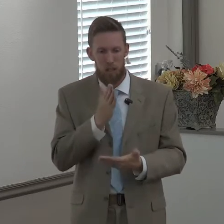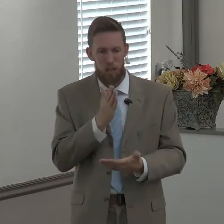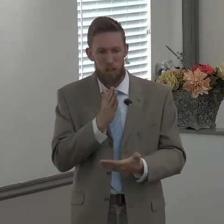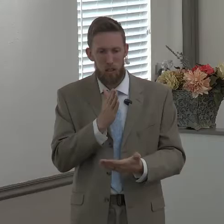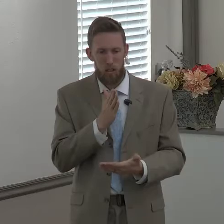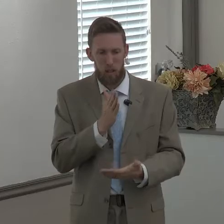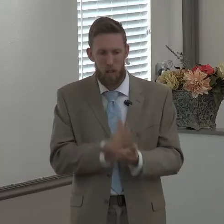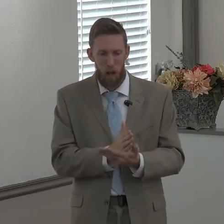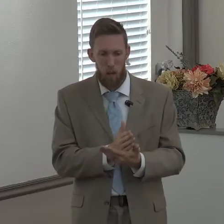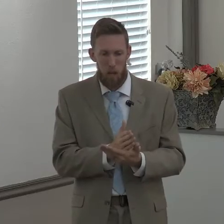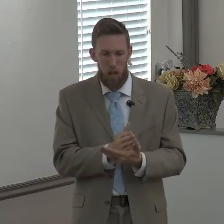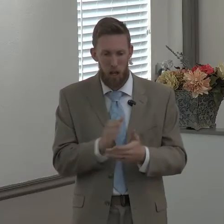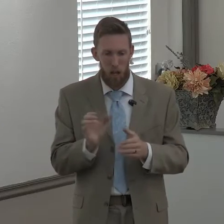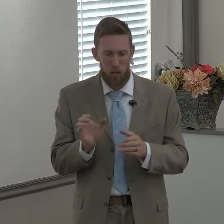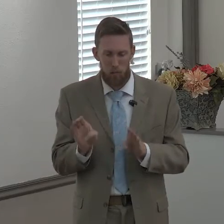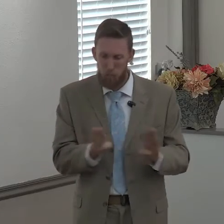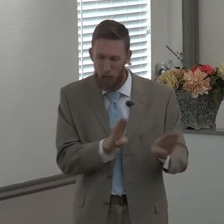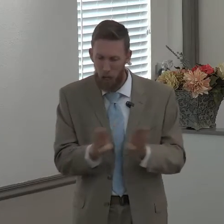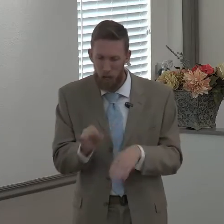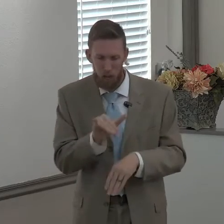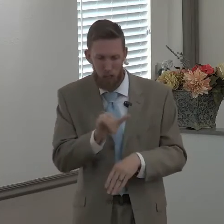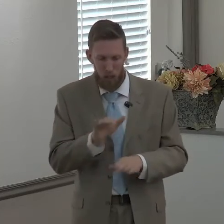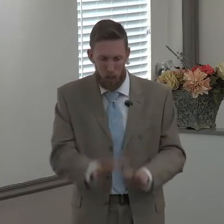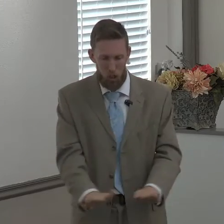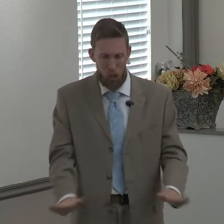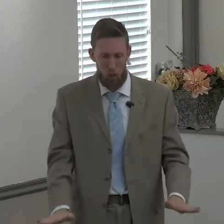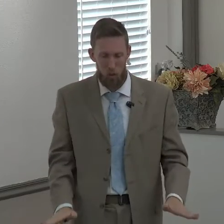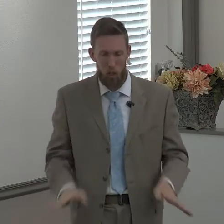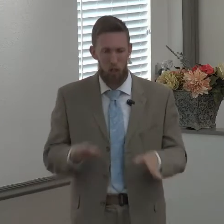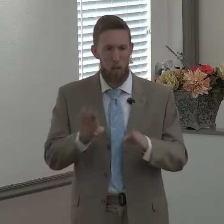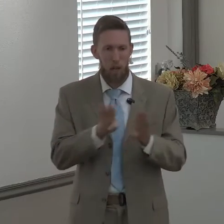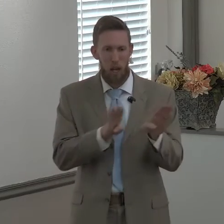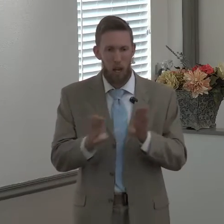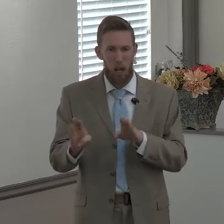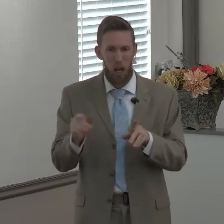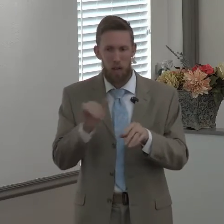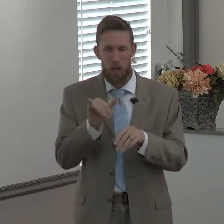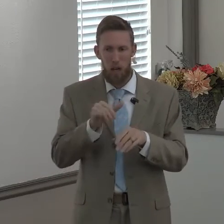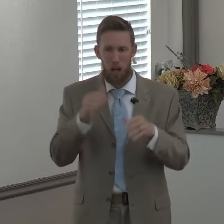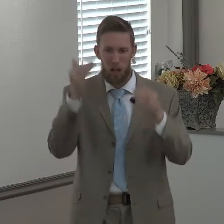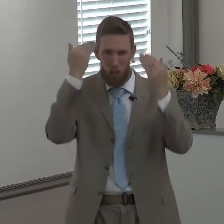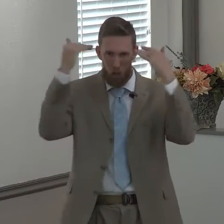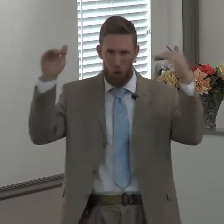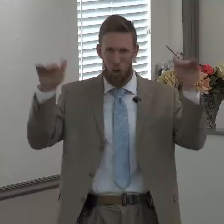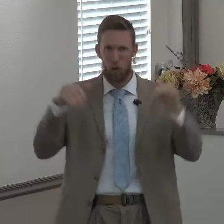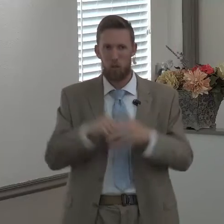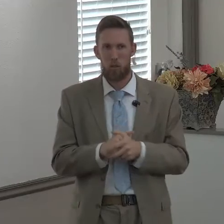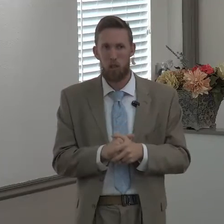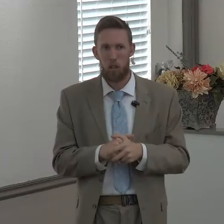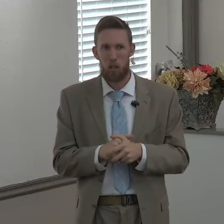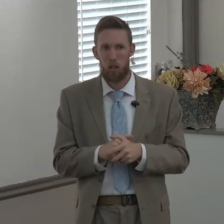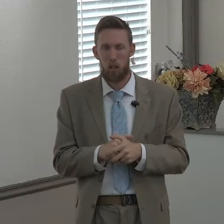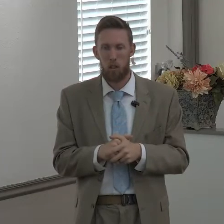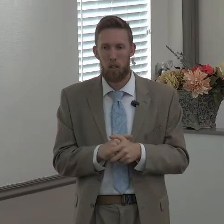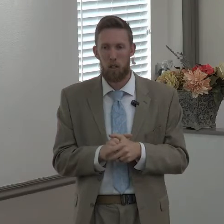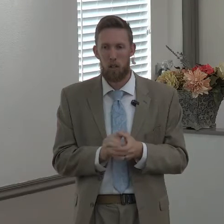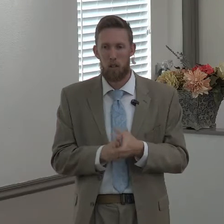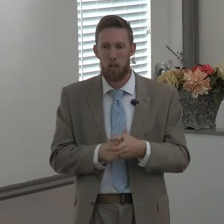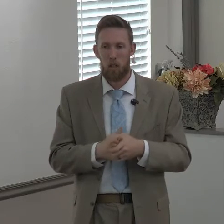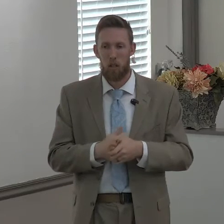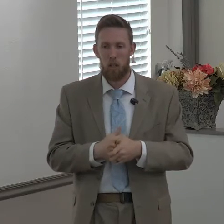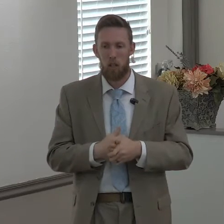It's time, Paul was telling this church, it's time to grow. It's time to quit acting like babies and start being